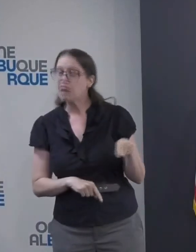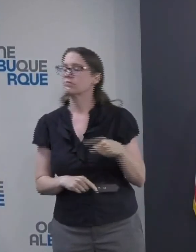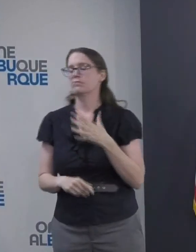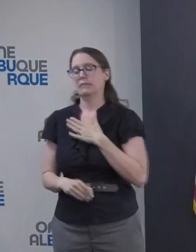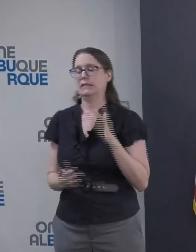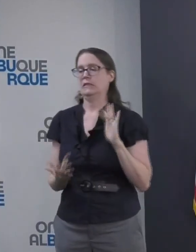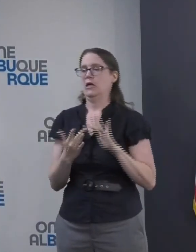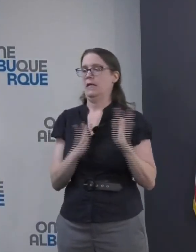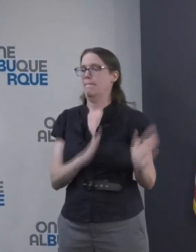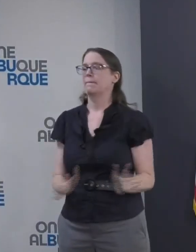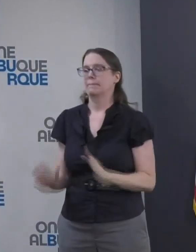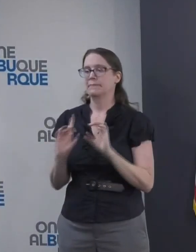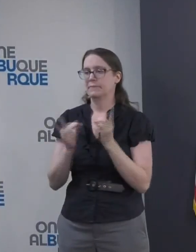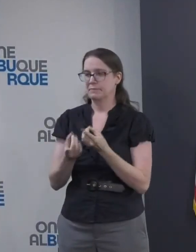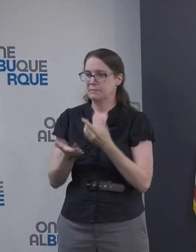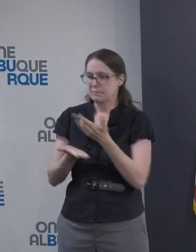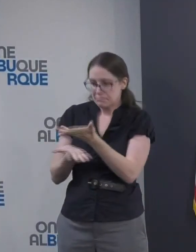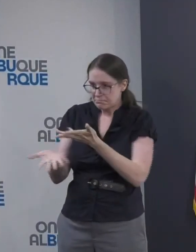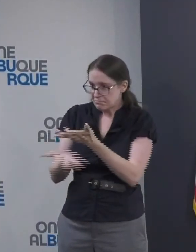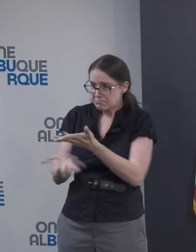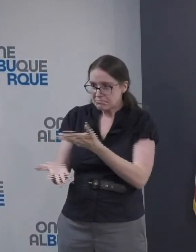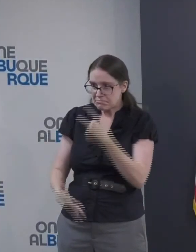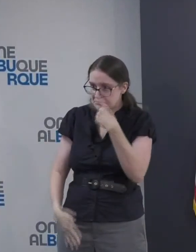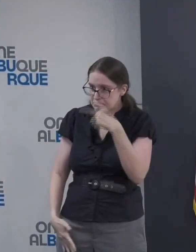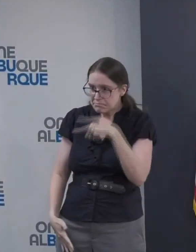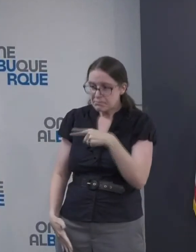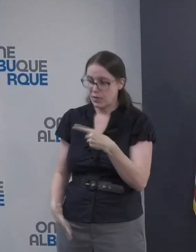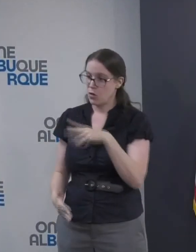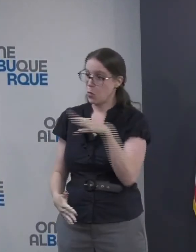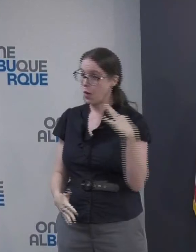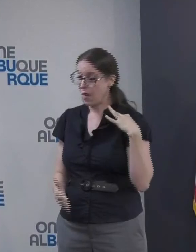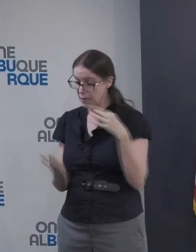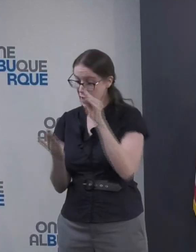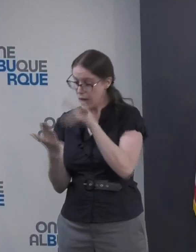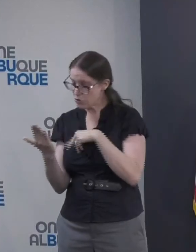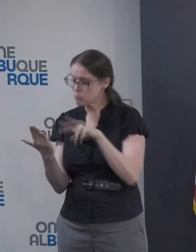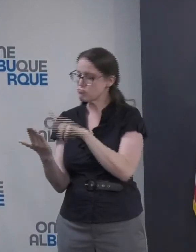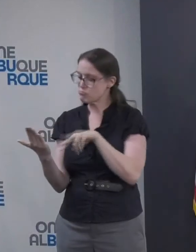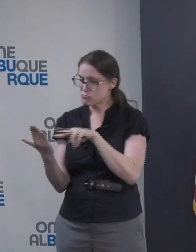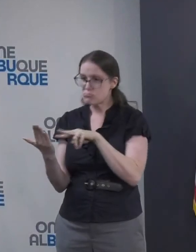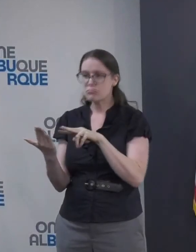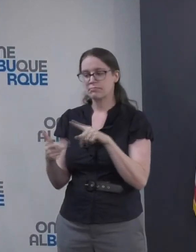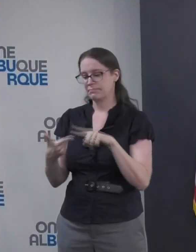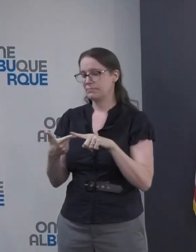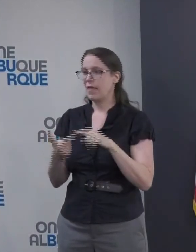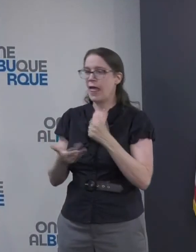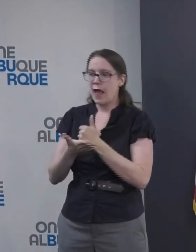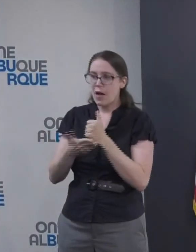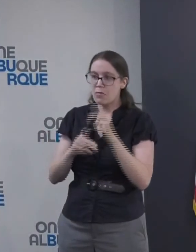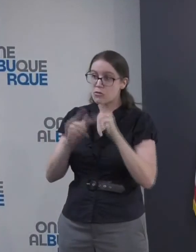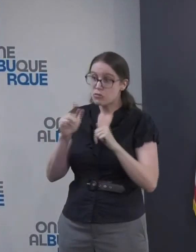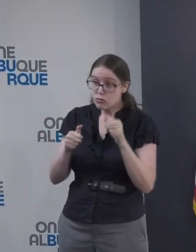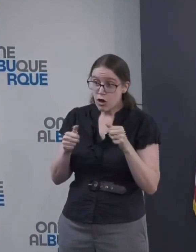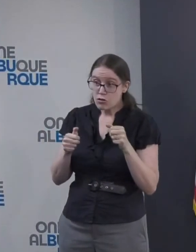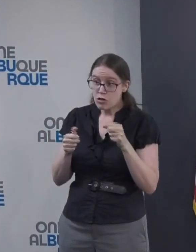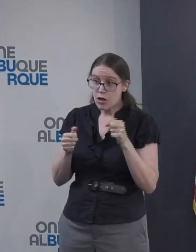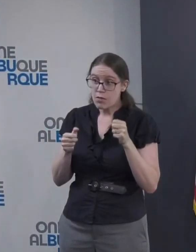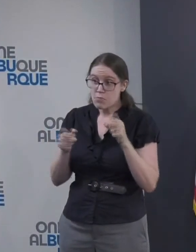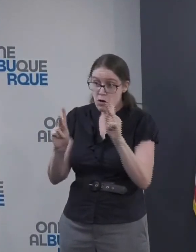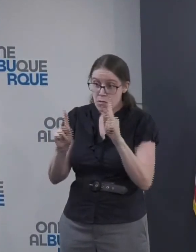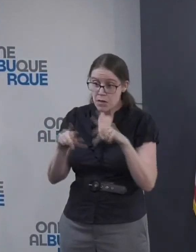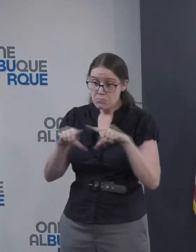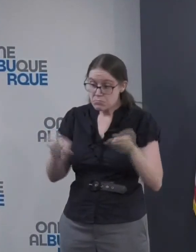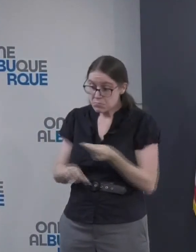here to assist in that. We can review applications, assist with construction permits, and ensure that